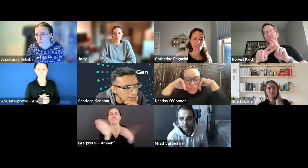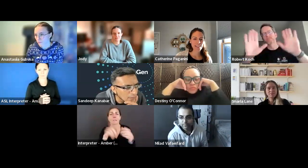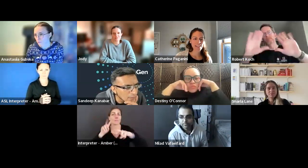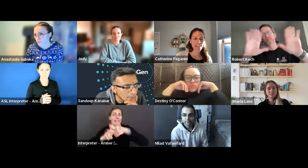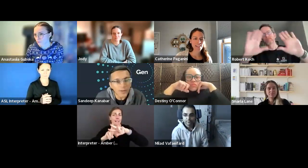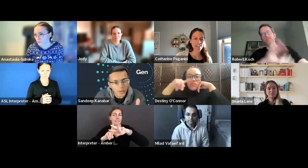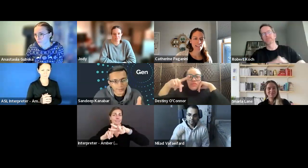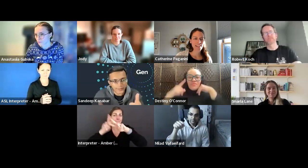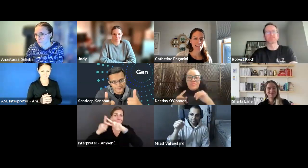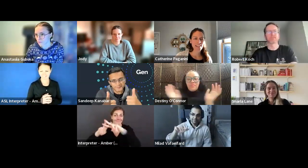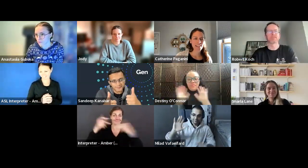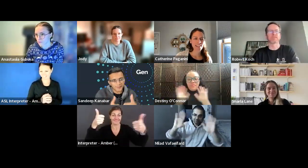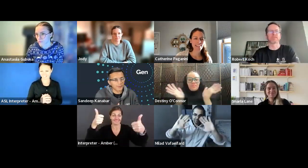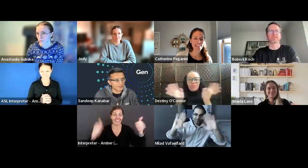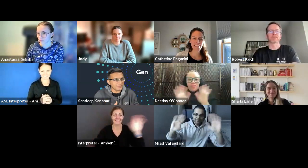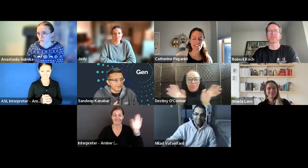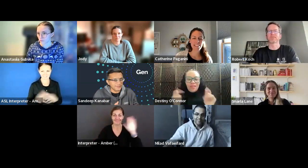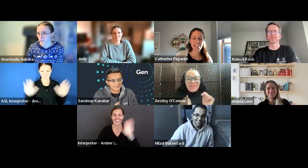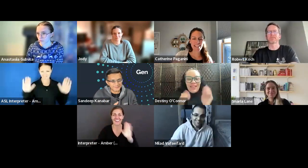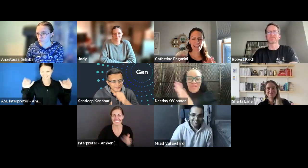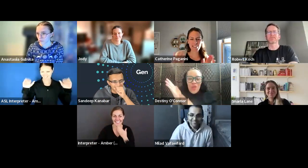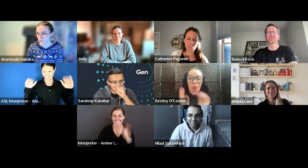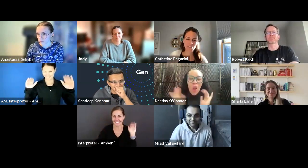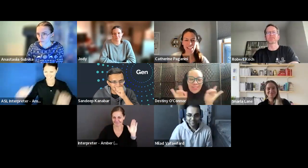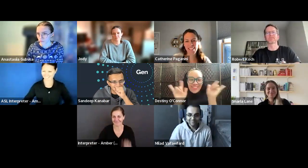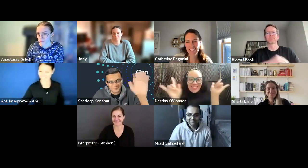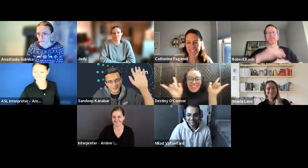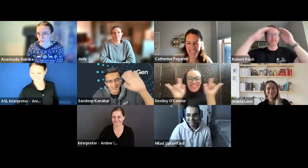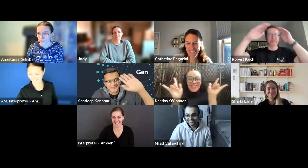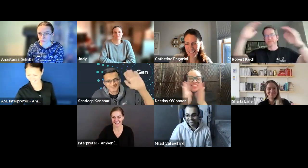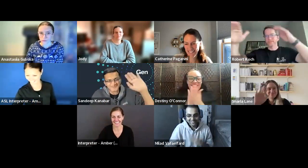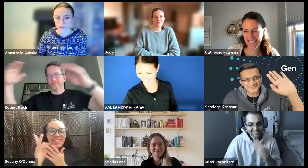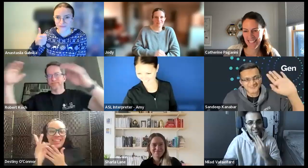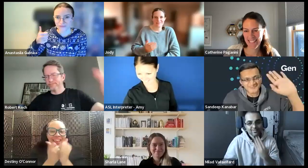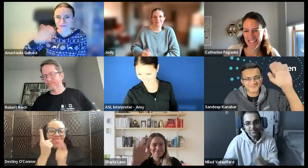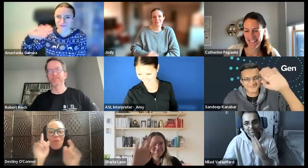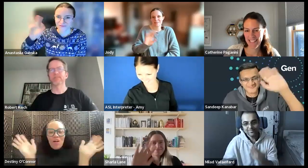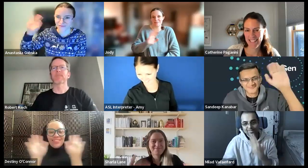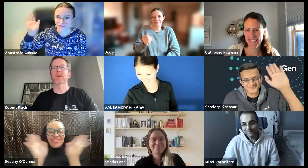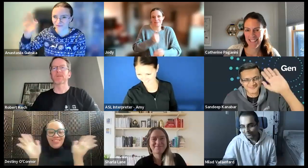Okay. All right. Thank you. Bye. Bye.